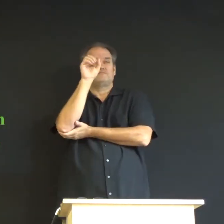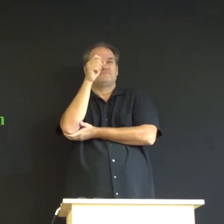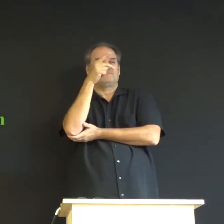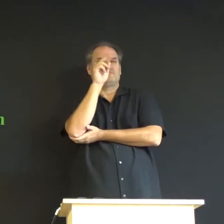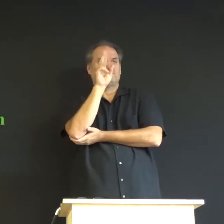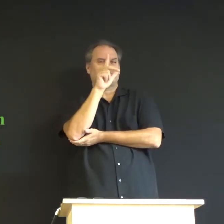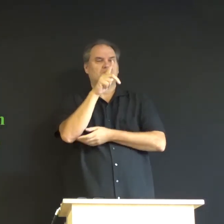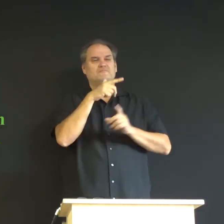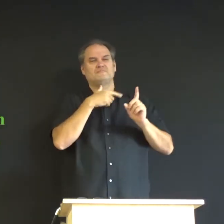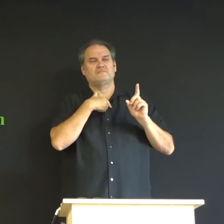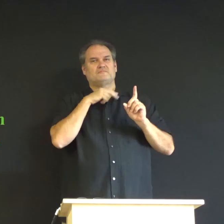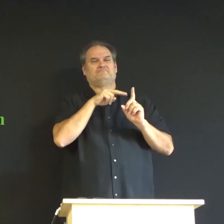Earth is from.